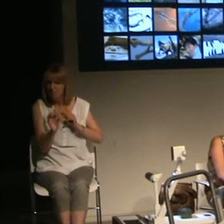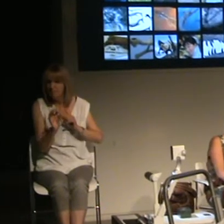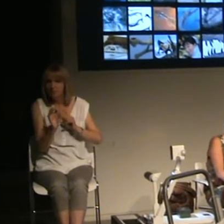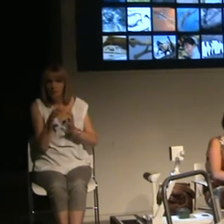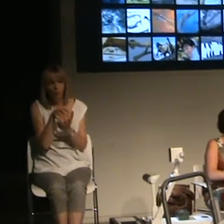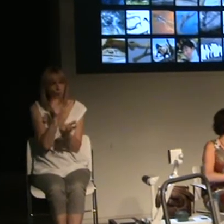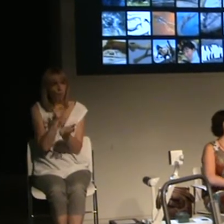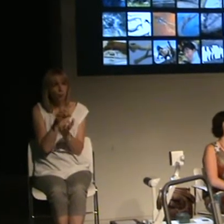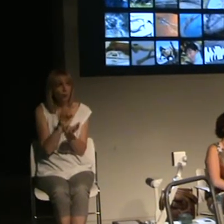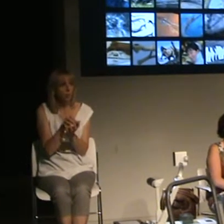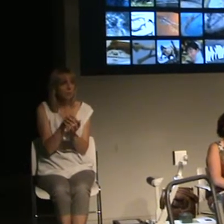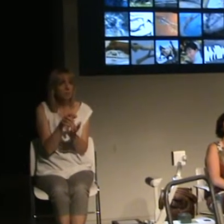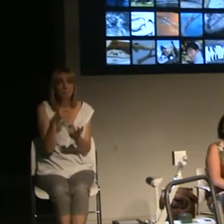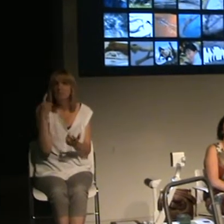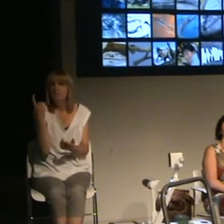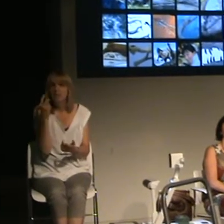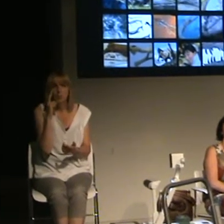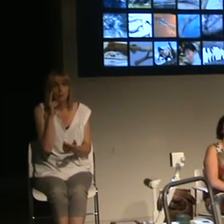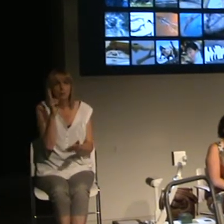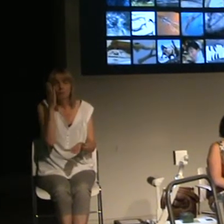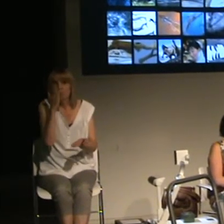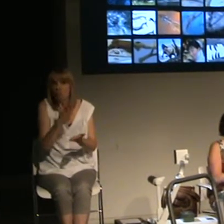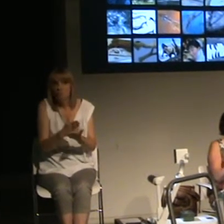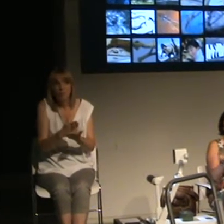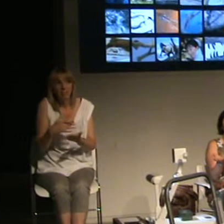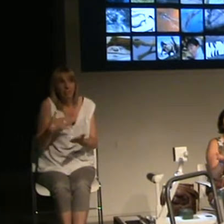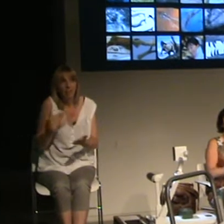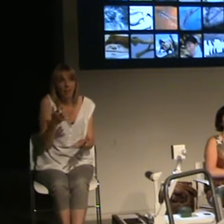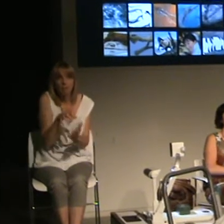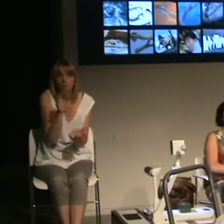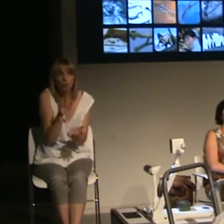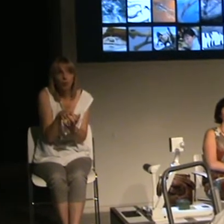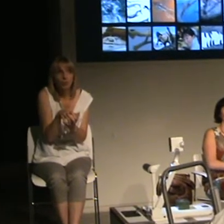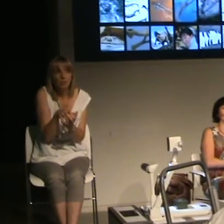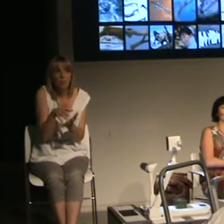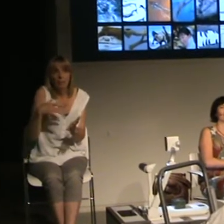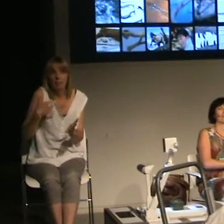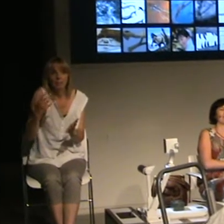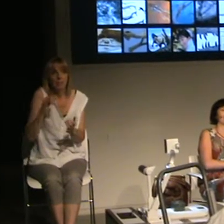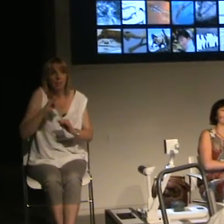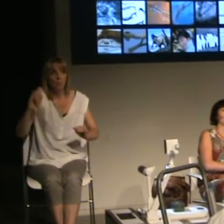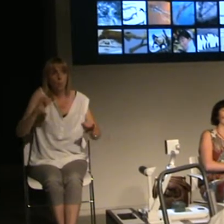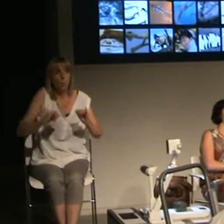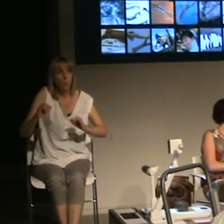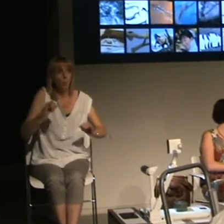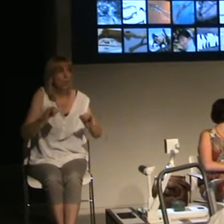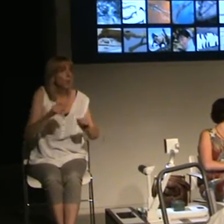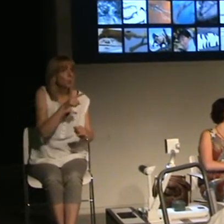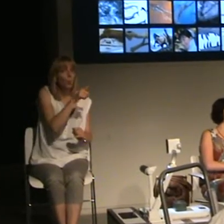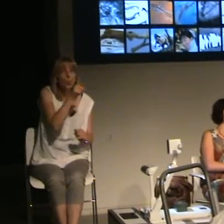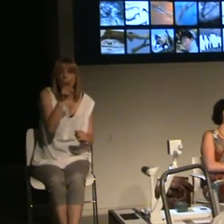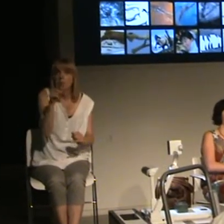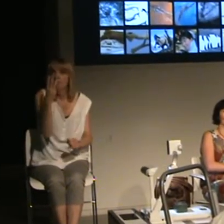crocodile? Has anyone ever seen a crocodile in the wild before? Anyone in our audience? Well, there's quite a few last time. We've got a couple. We've got